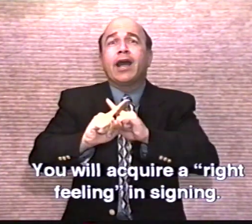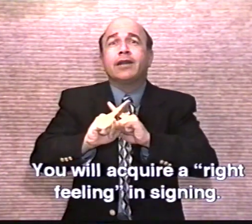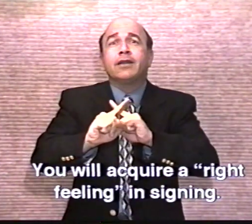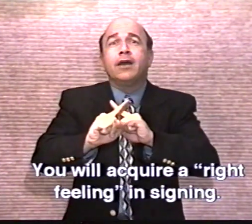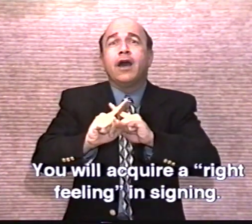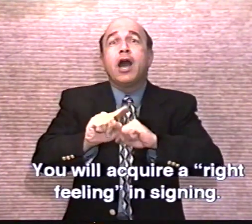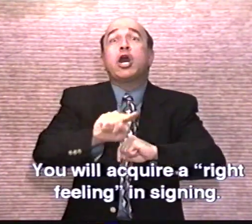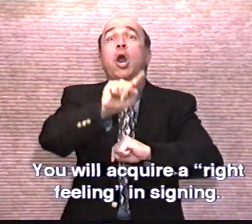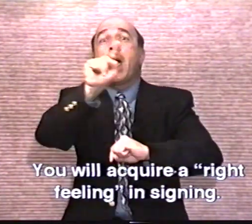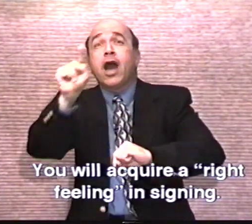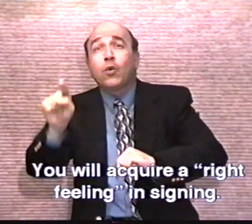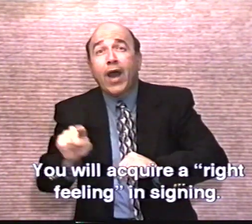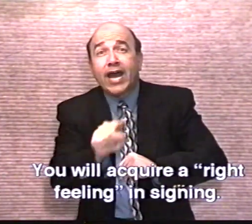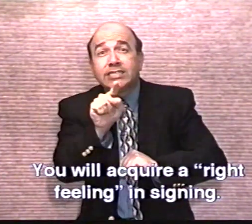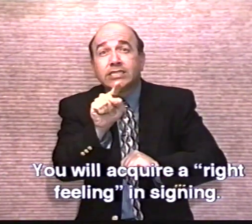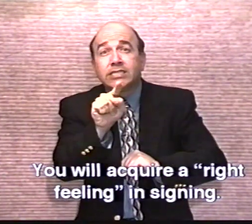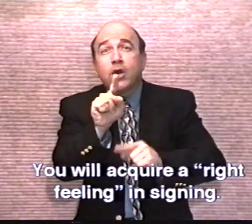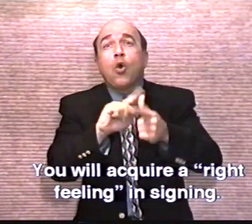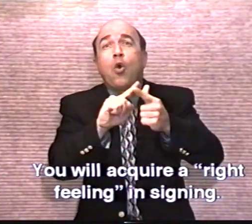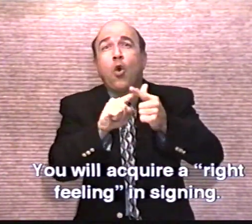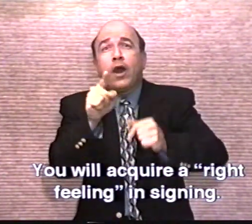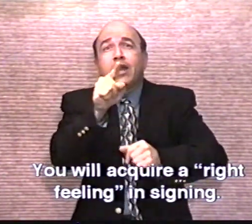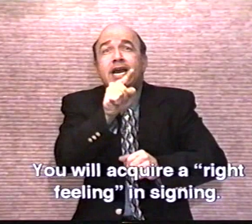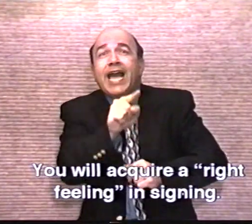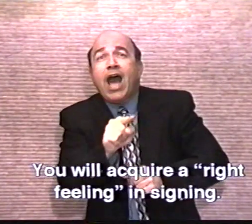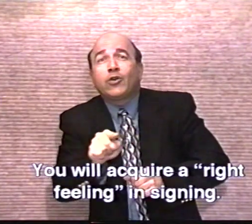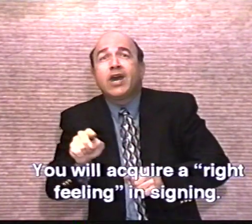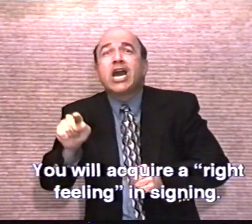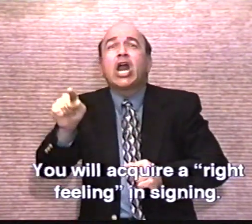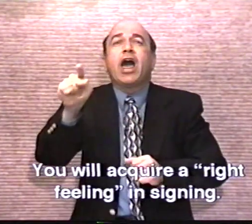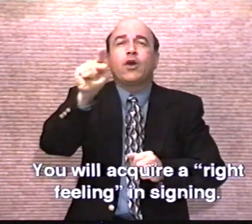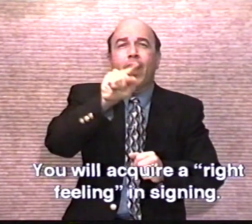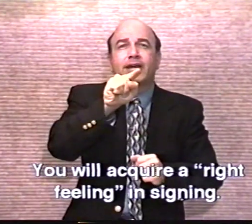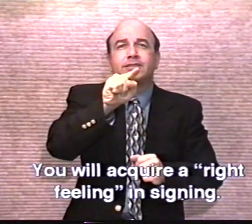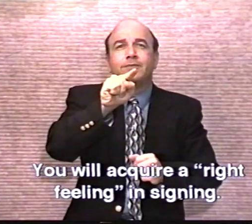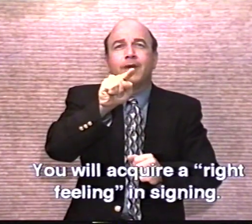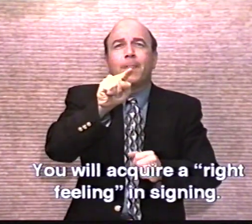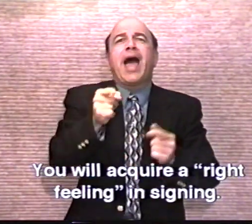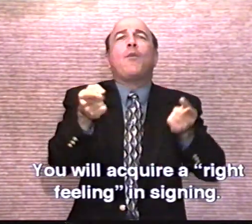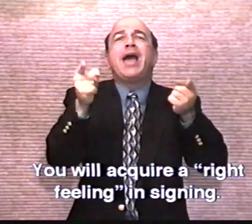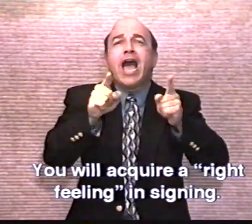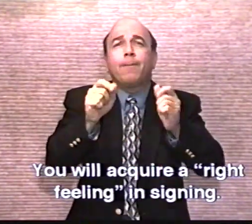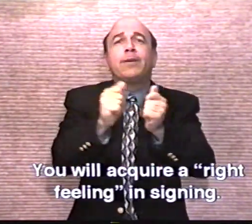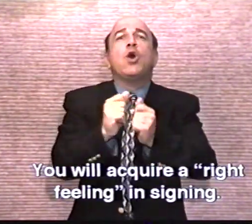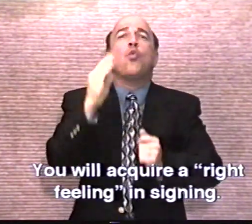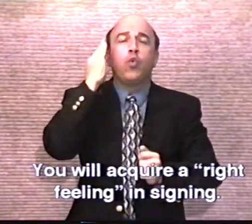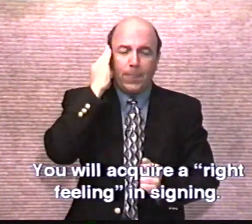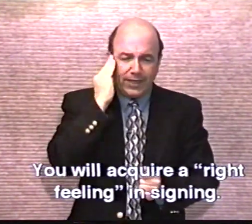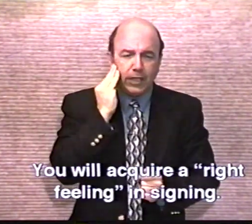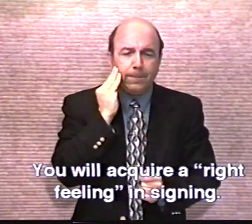sign clockwise or counterclockwise. That will happen with